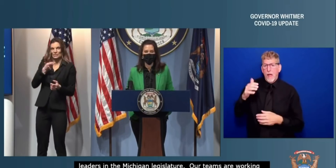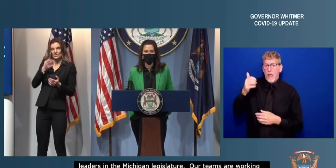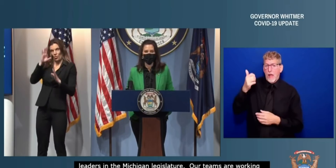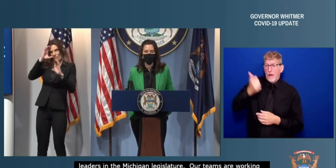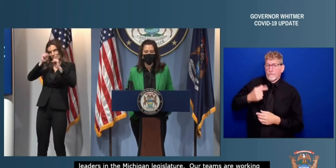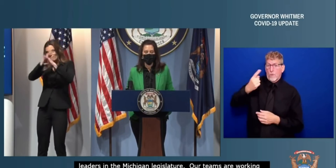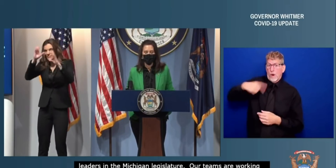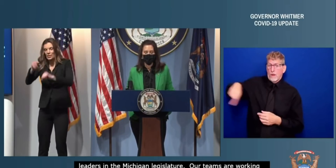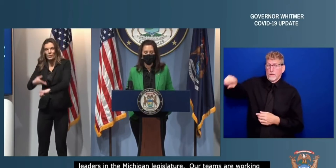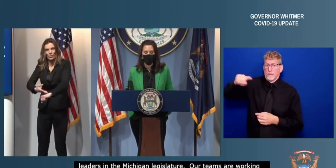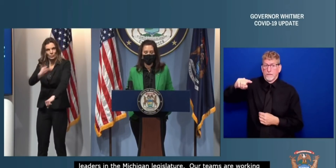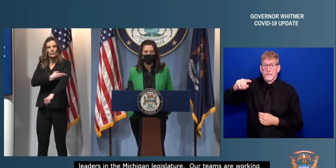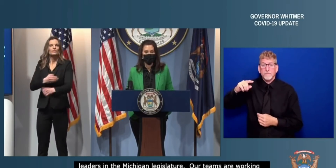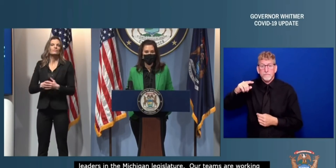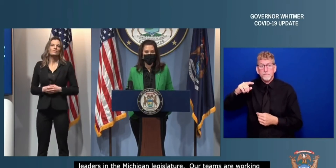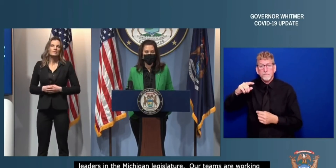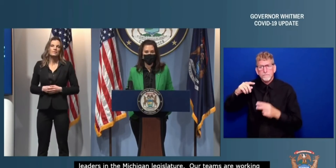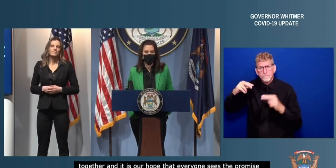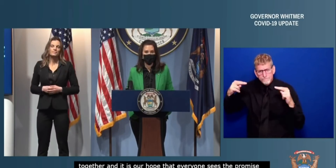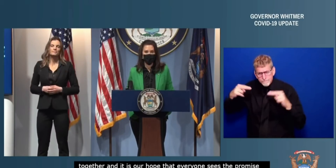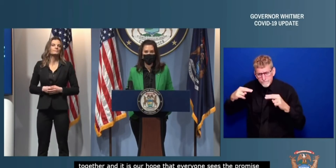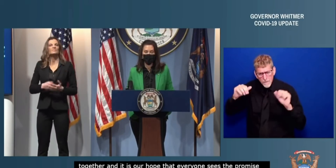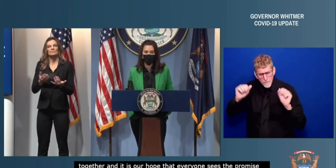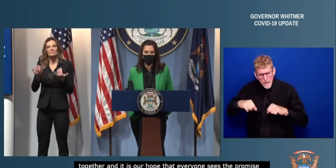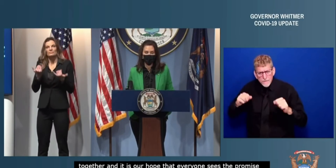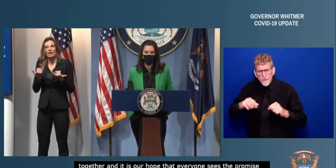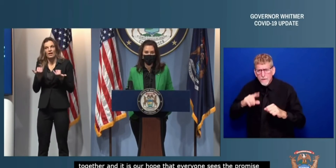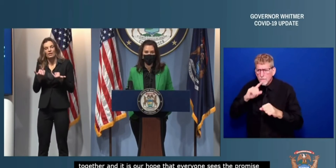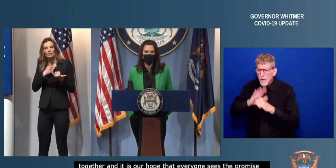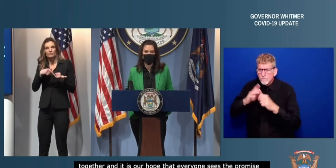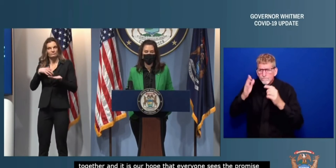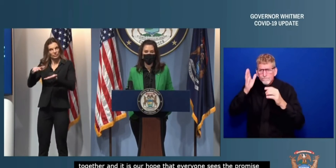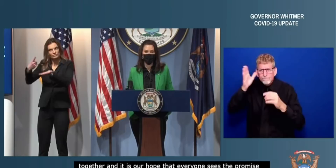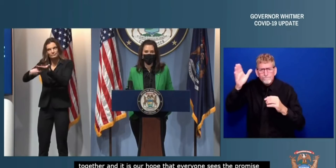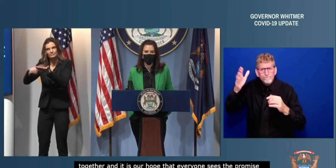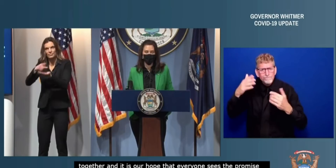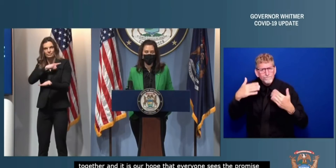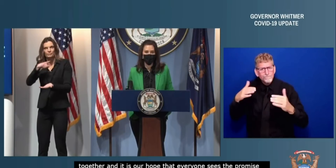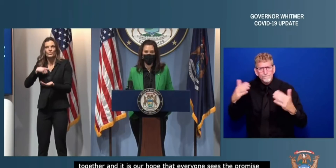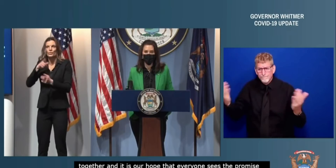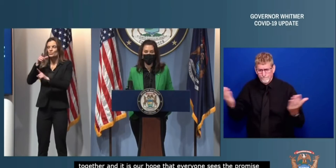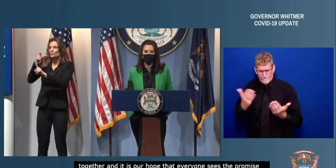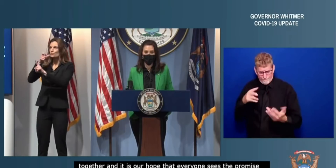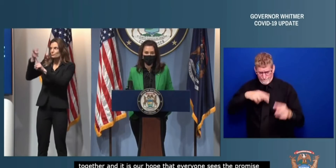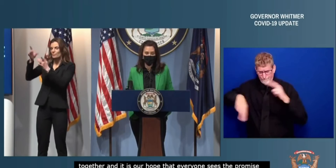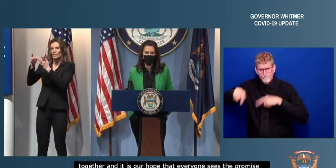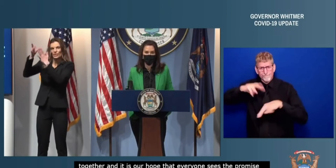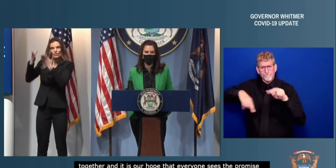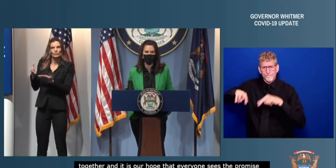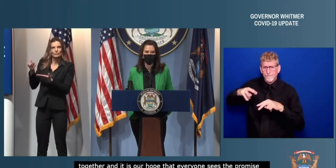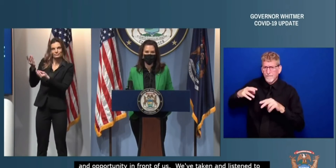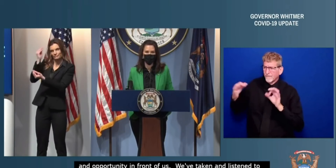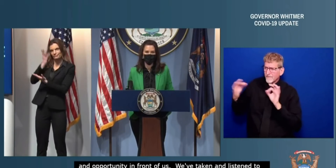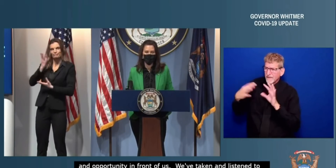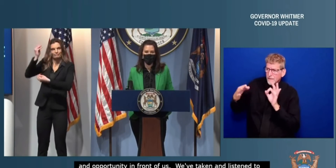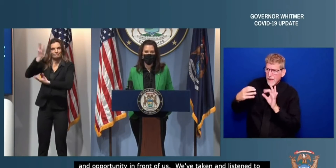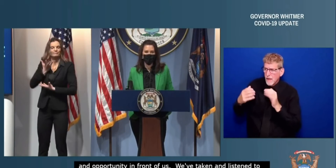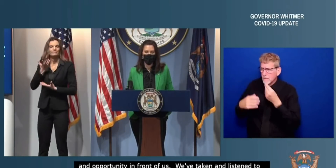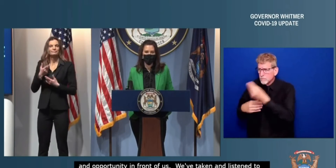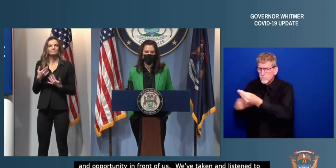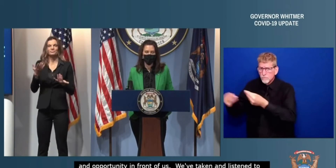us. We have taken and listened to and gotten a lot of feedback from the legislative leaders, some of which is incorporated in